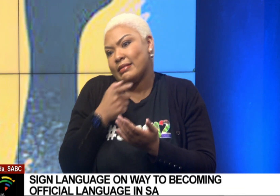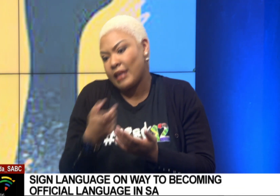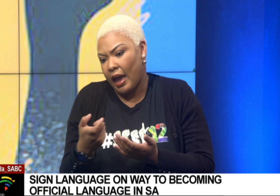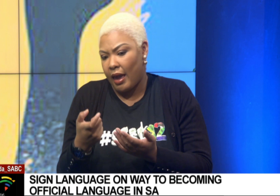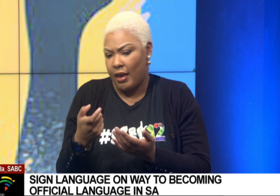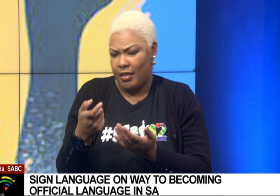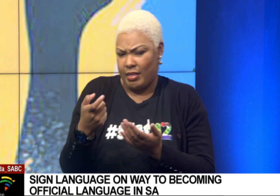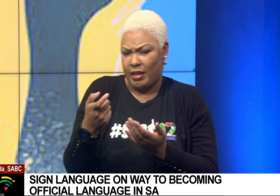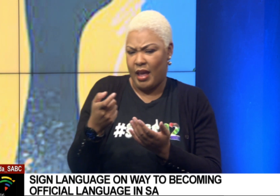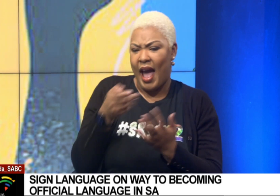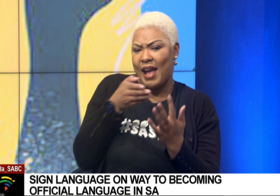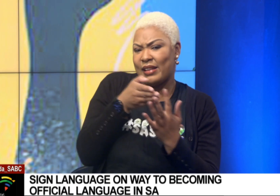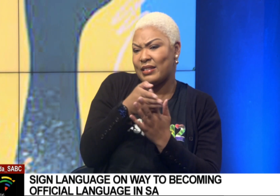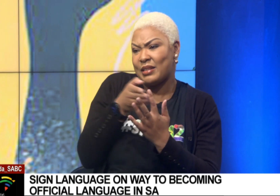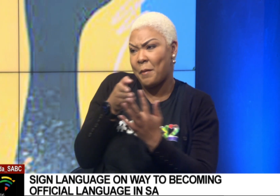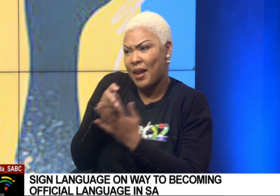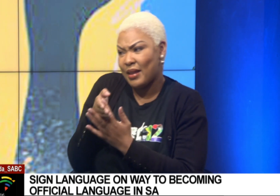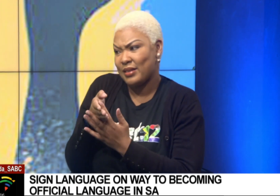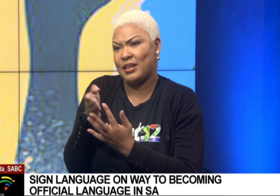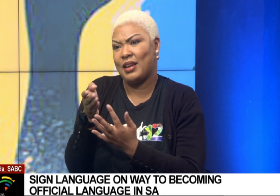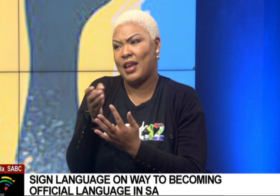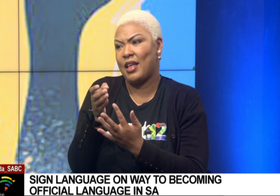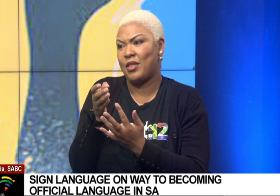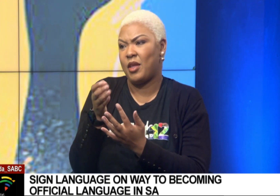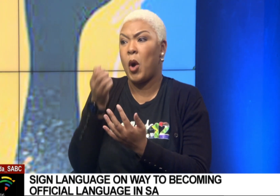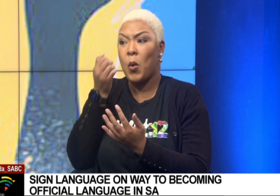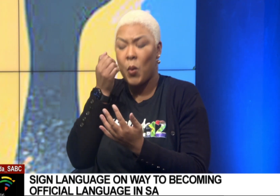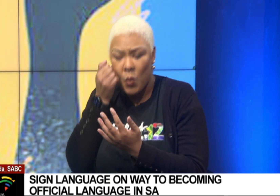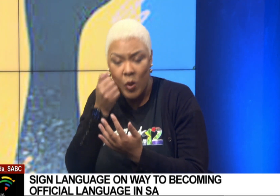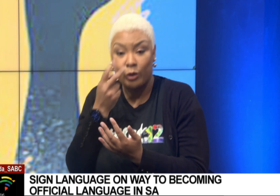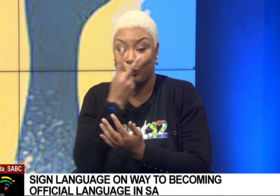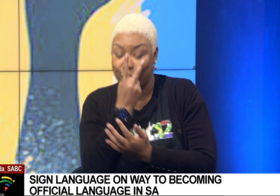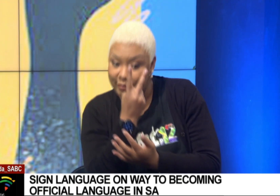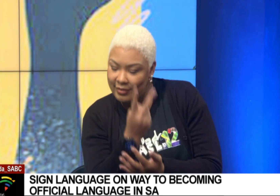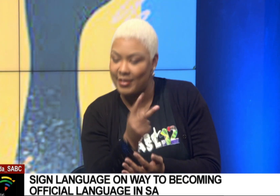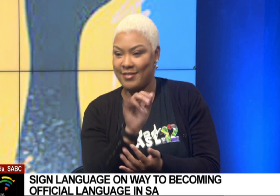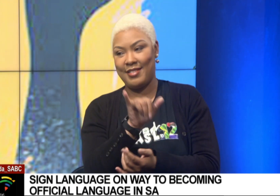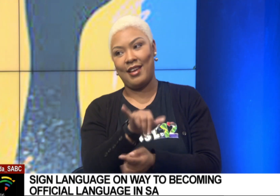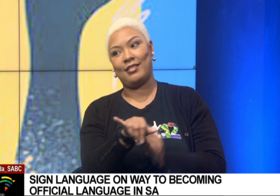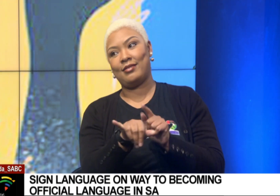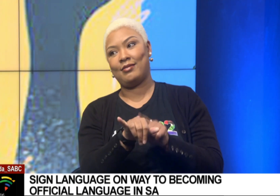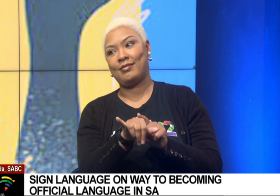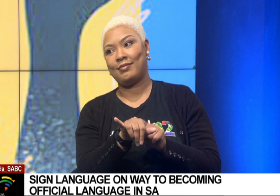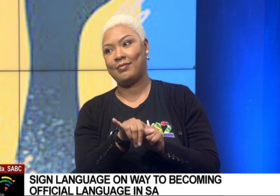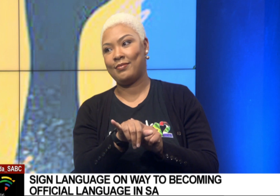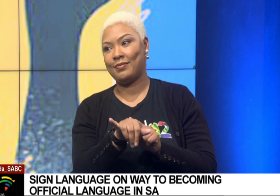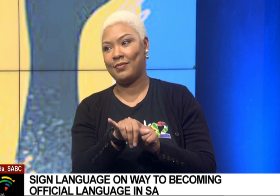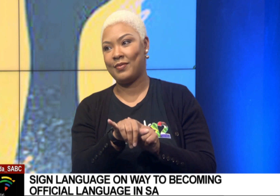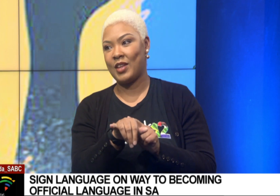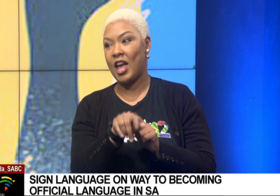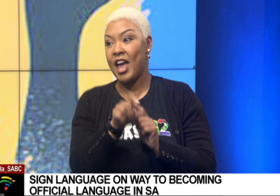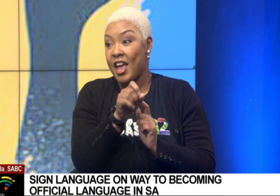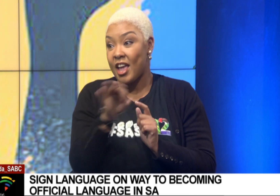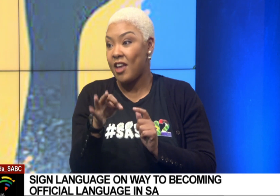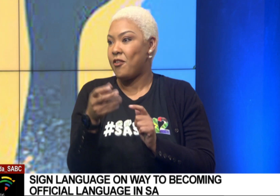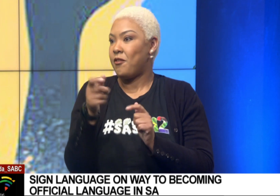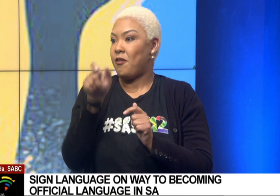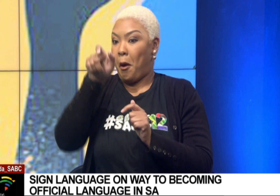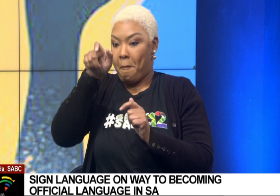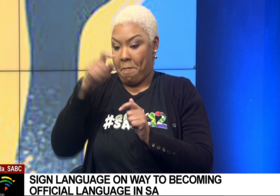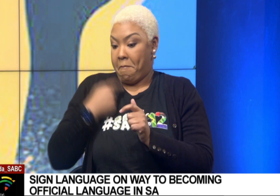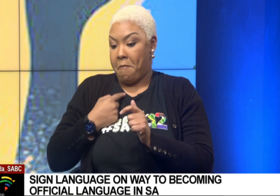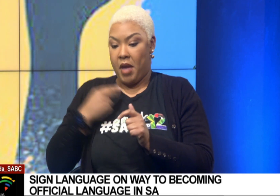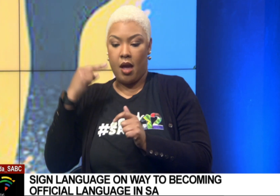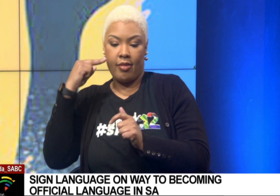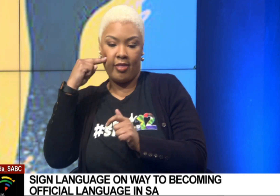the most important thing what I would like to say is that accessibility, that's exactly one thing that we would like to